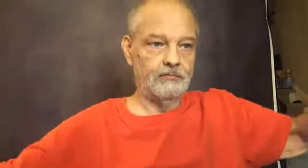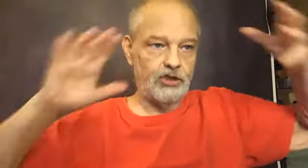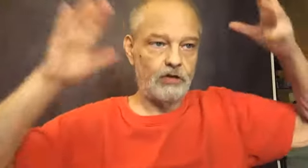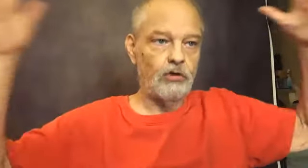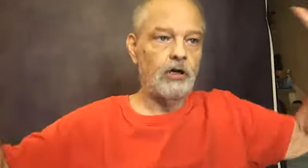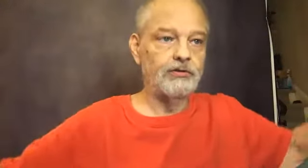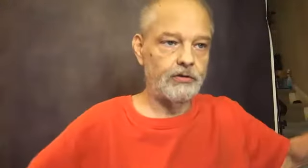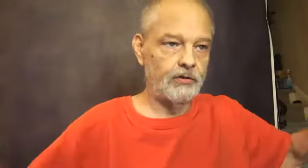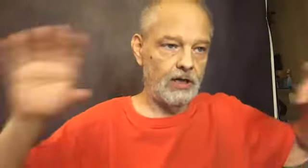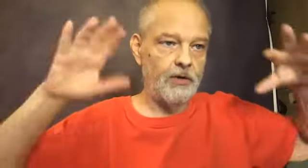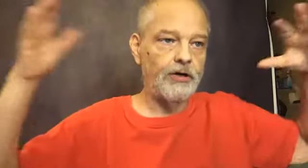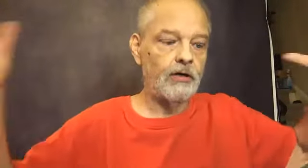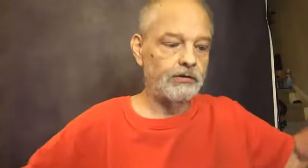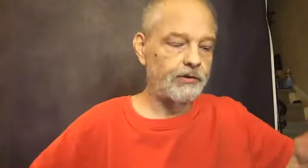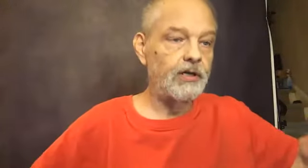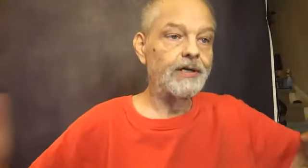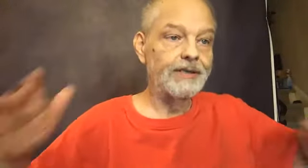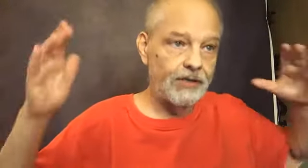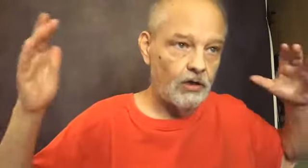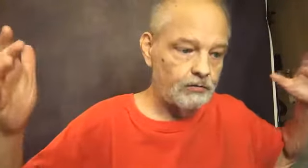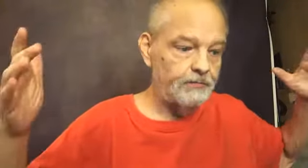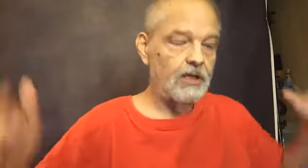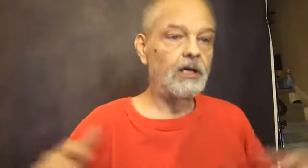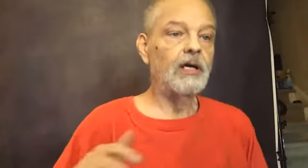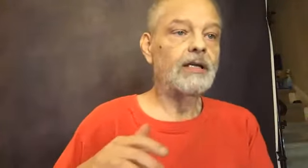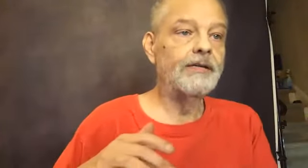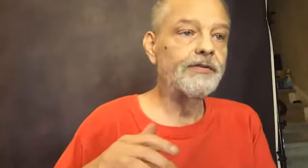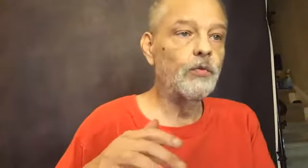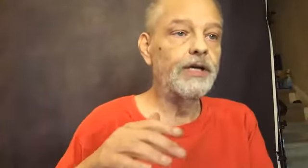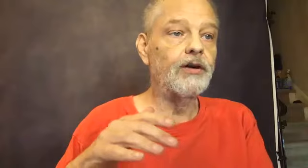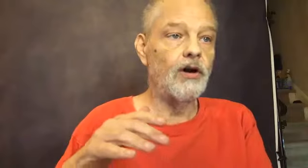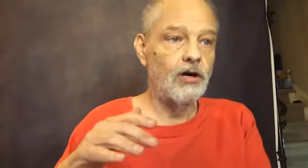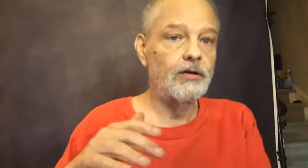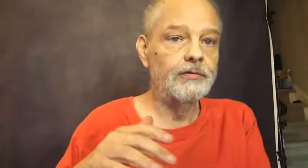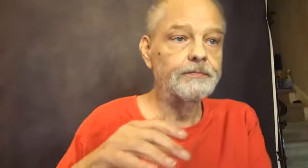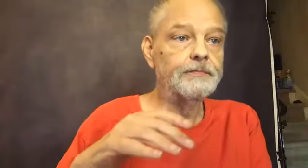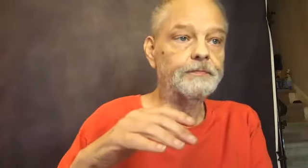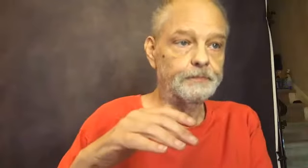general culture, American culture. So days of the week are